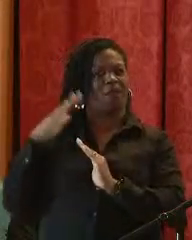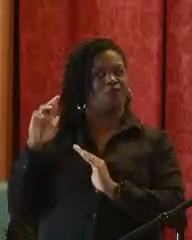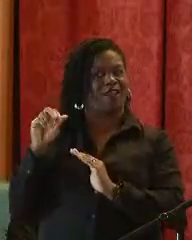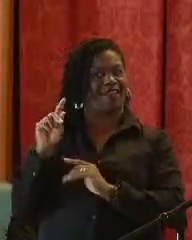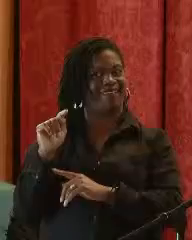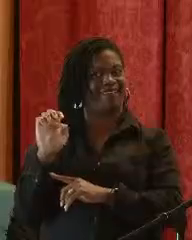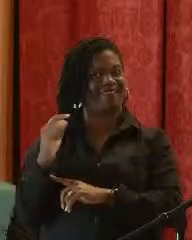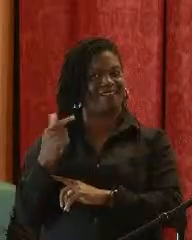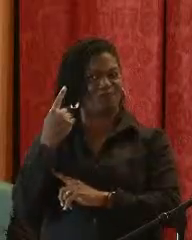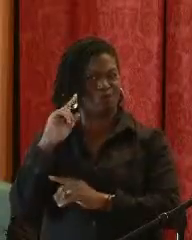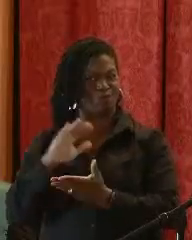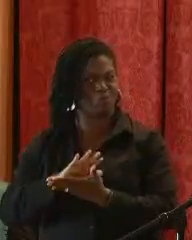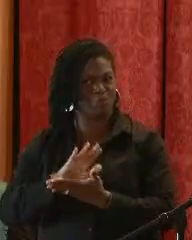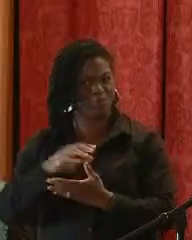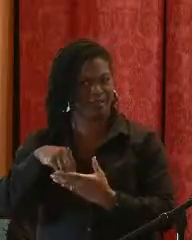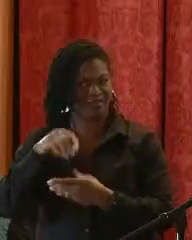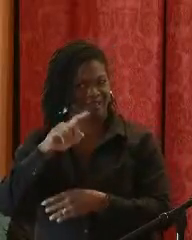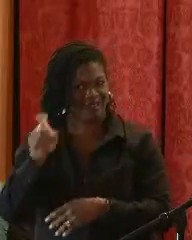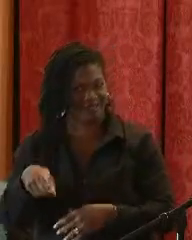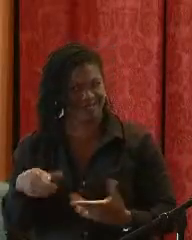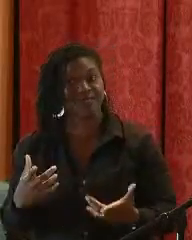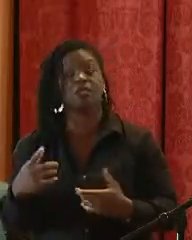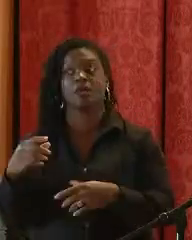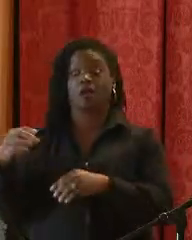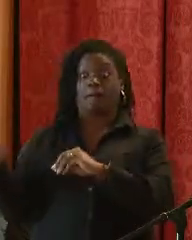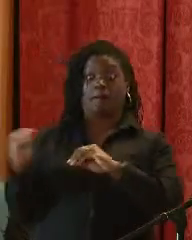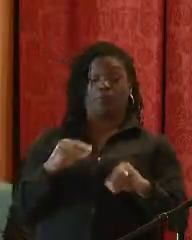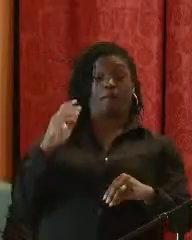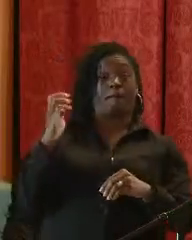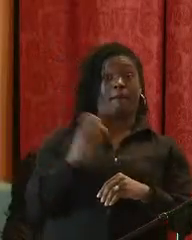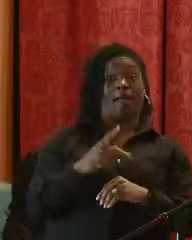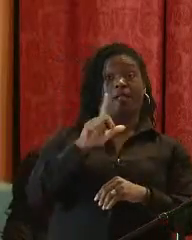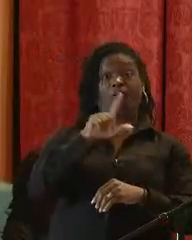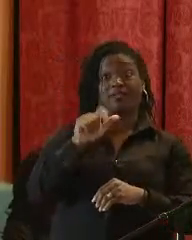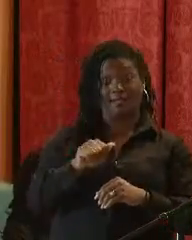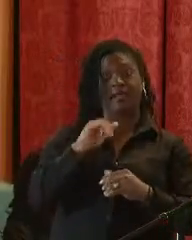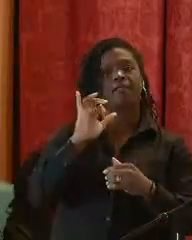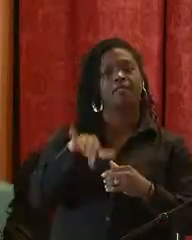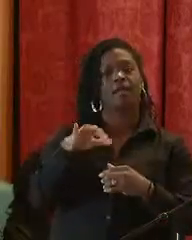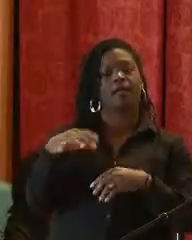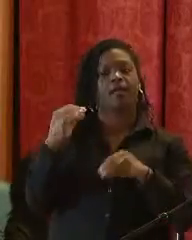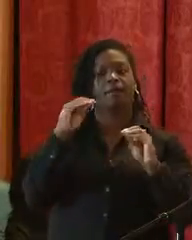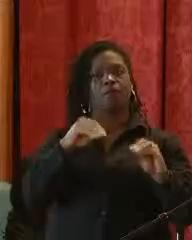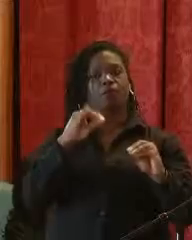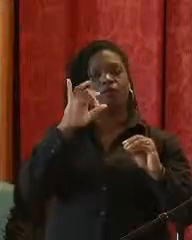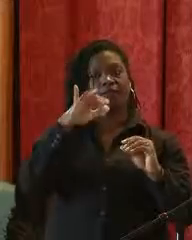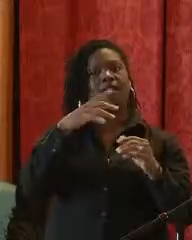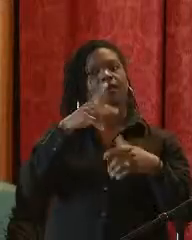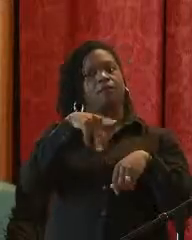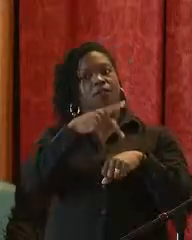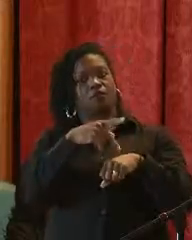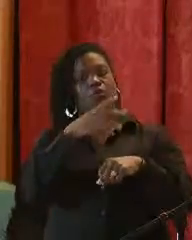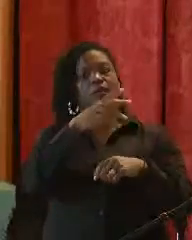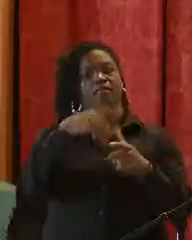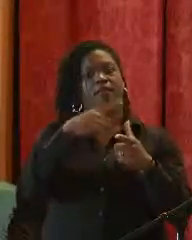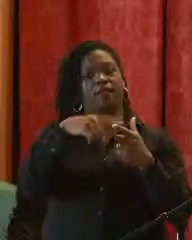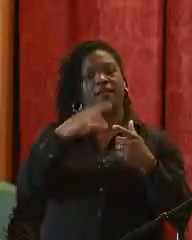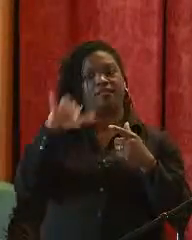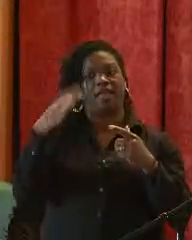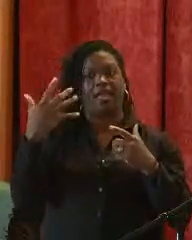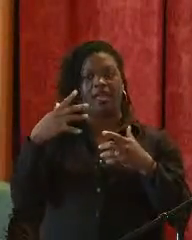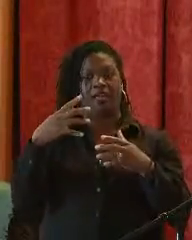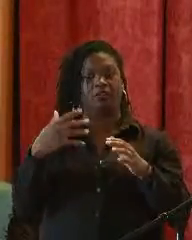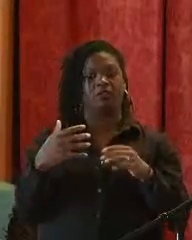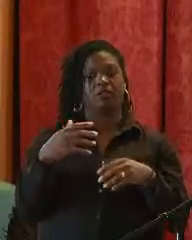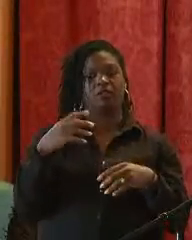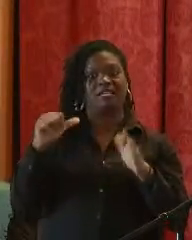as a principal, then assistant deputy superintendent of accountability for the Recovery School District, and finally he became